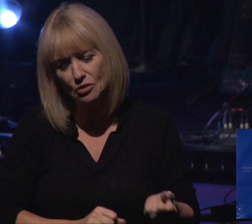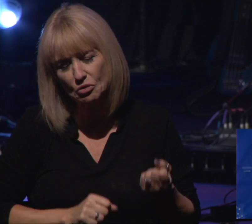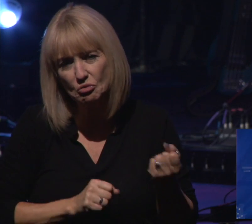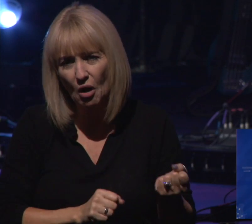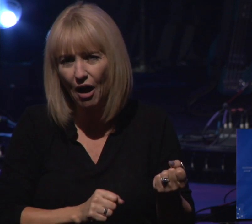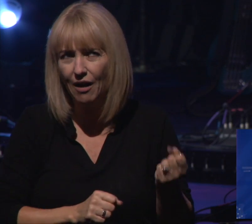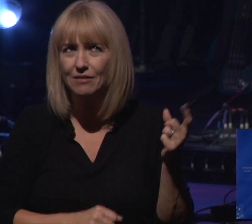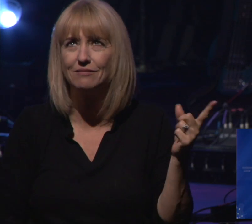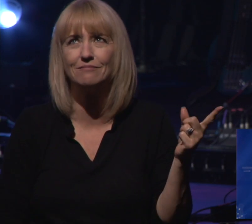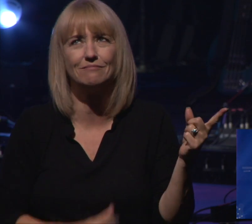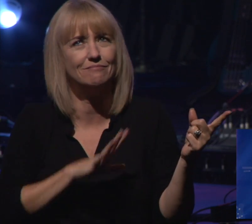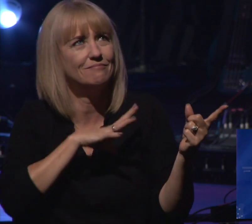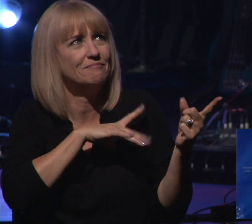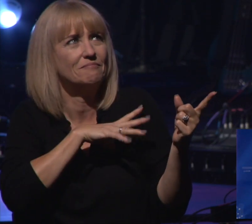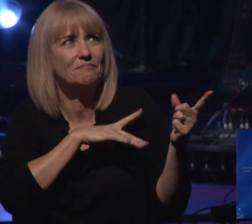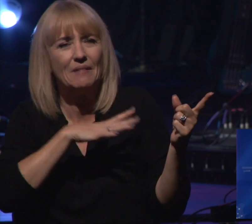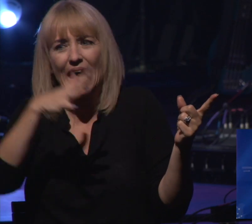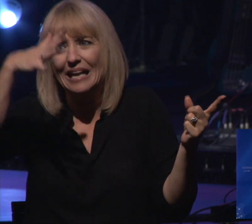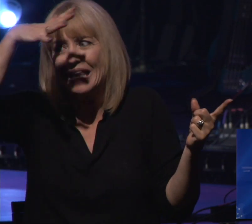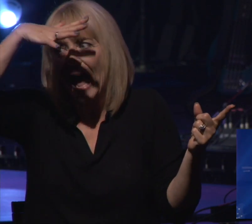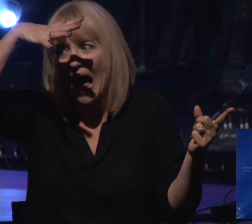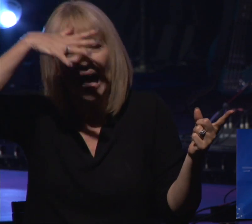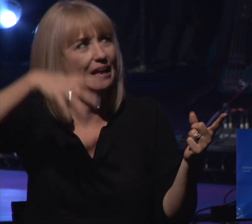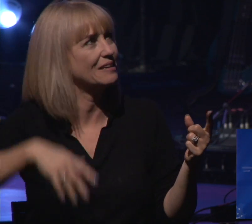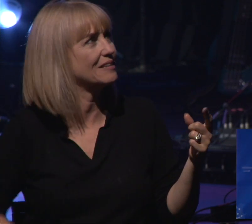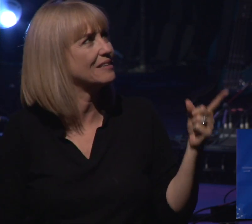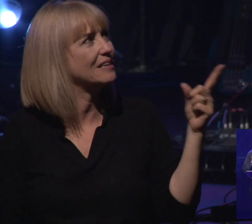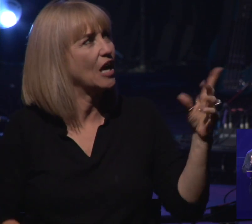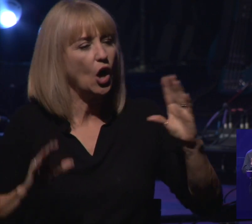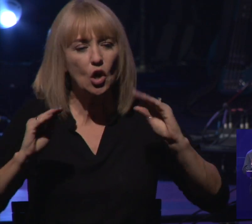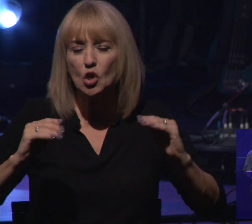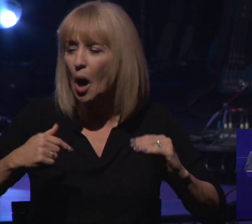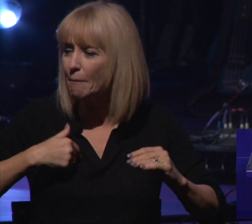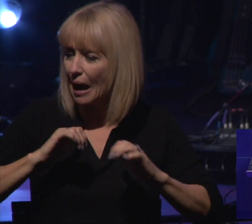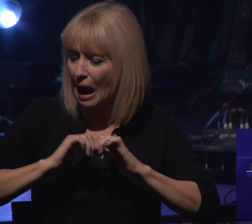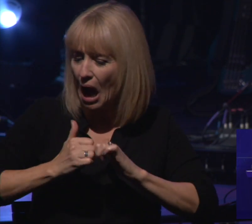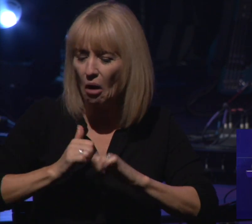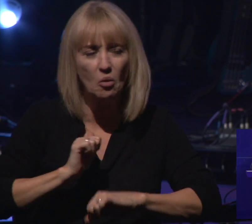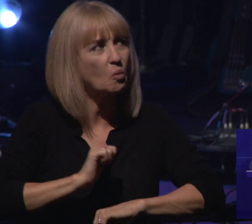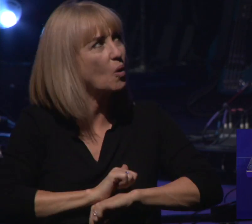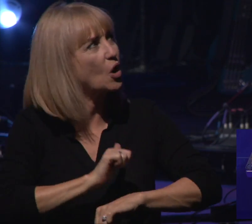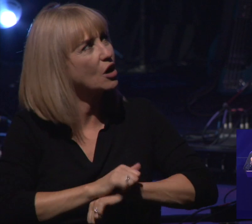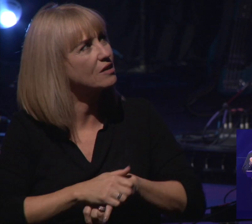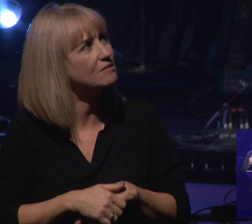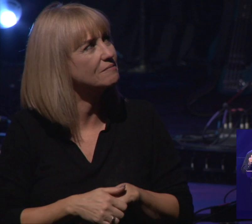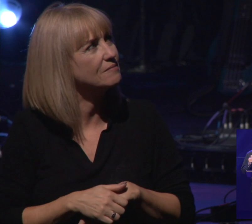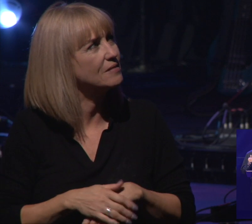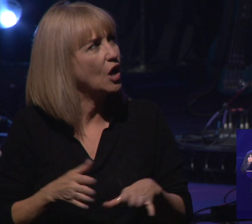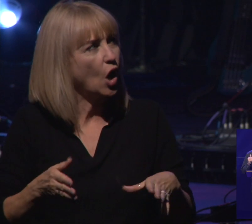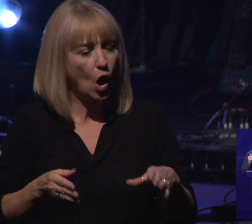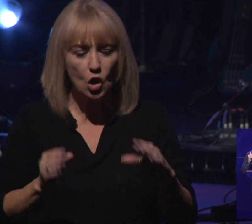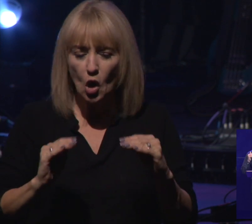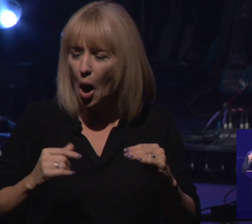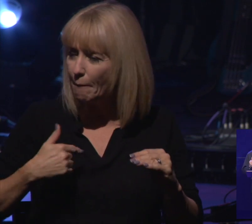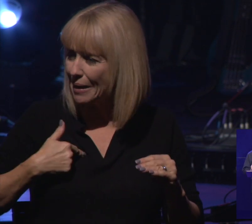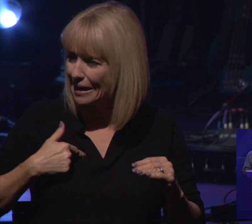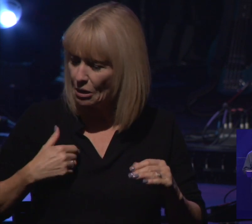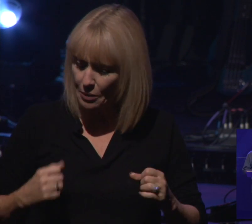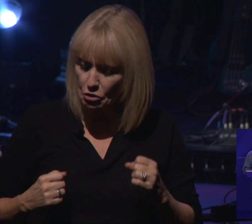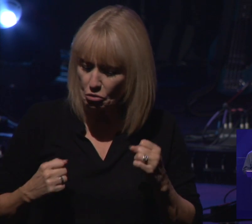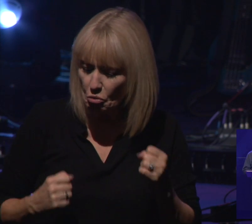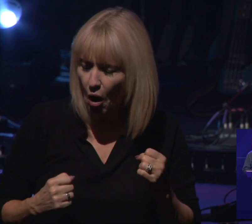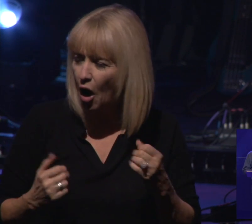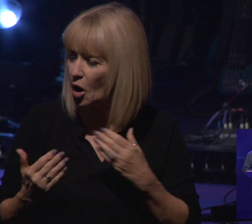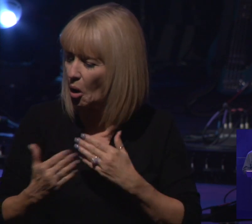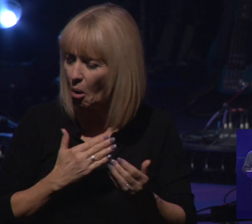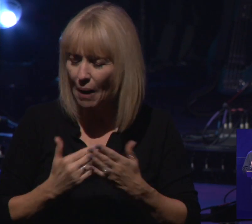was strong. And he was this dad. He was a dad that I knew was there. He taught me how to work. He taught me how to stay